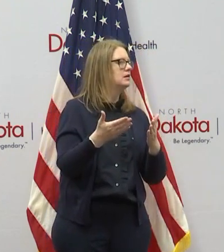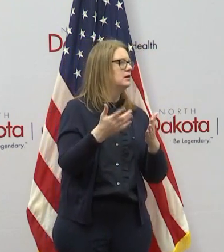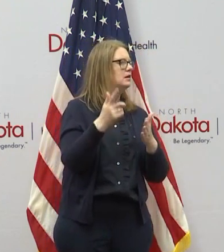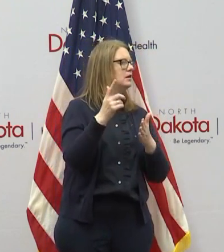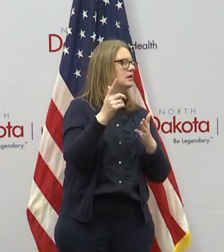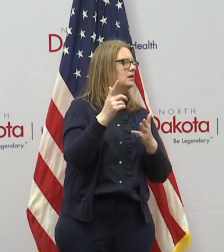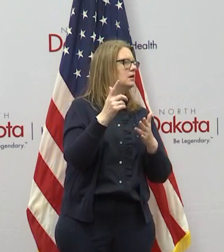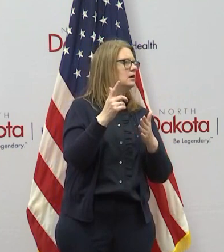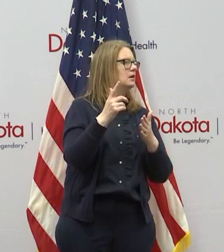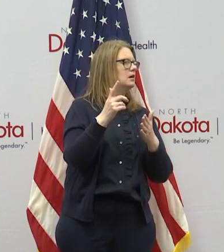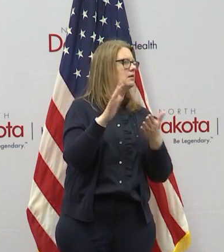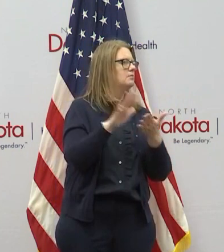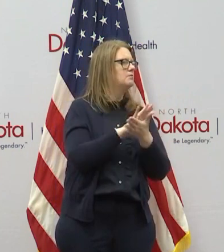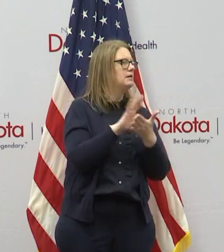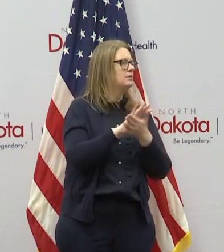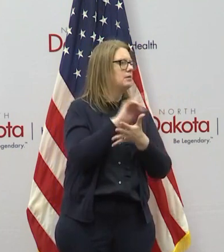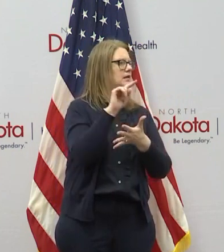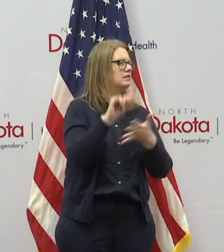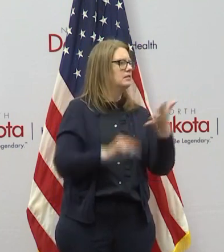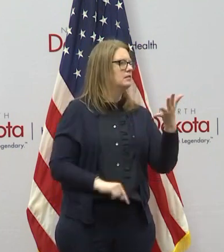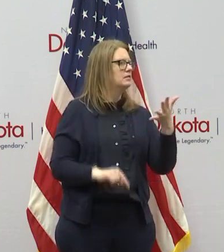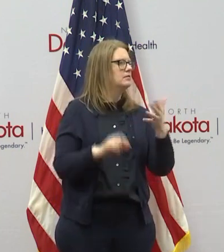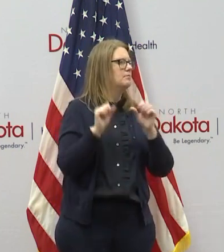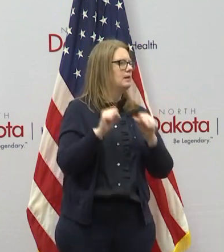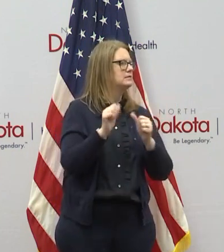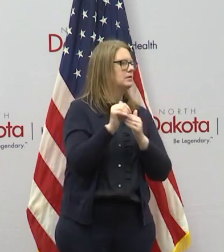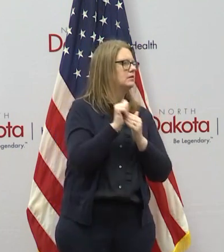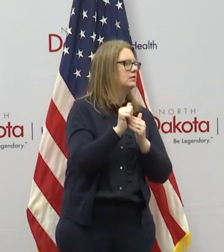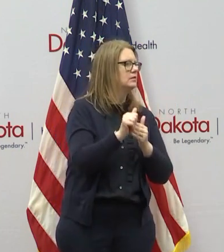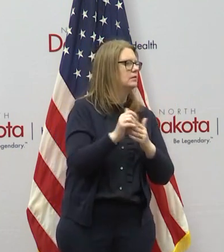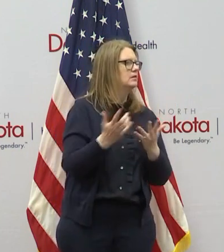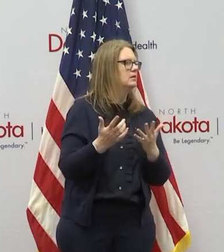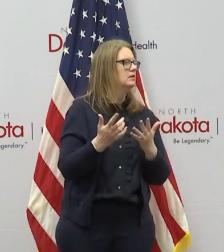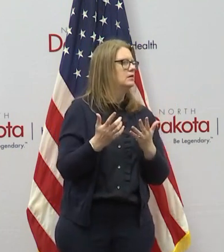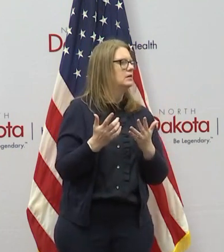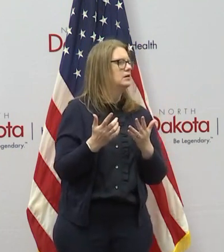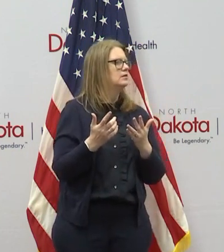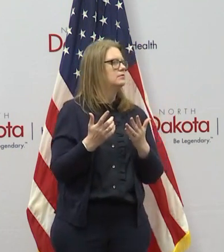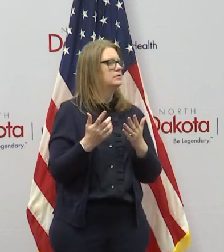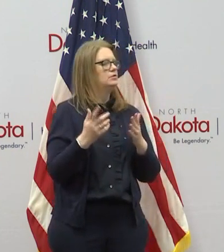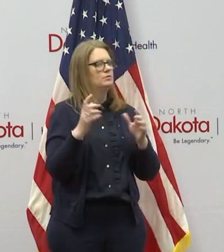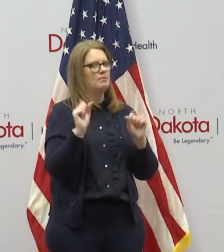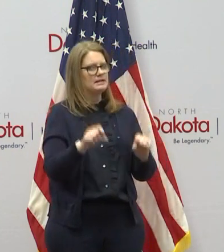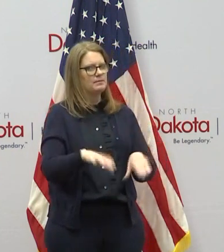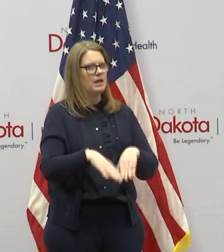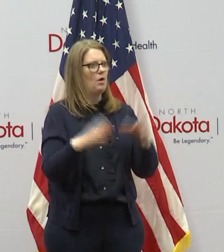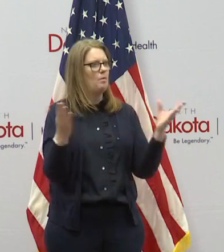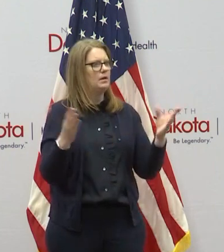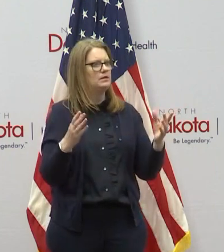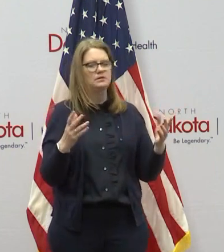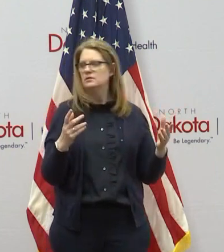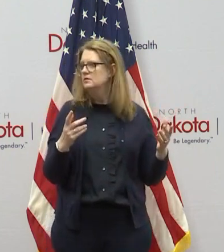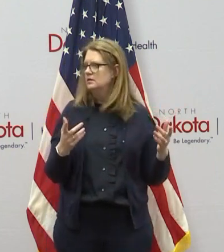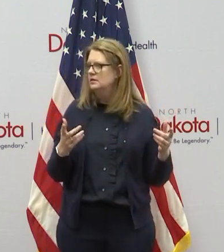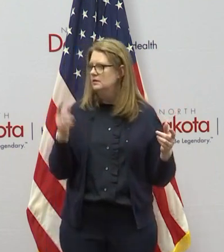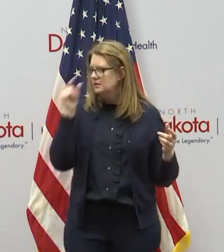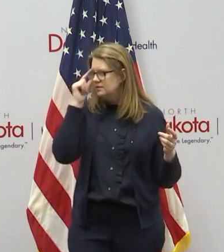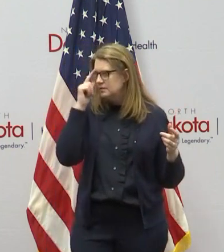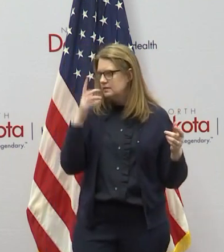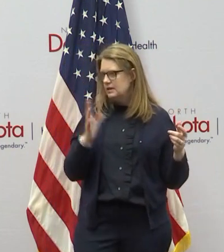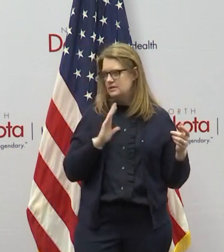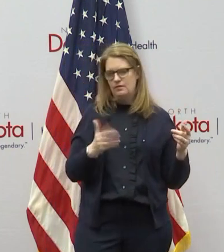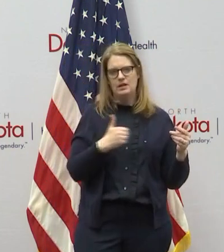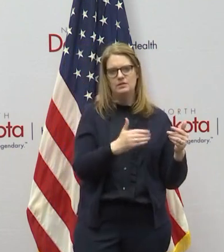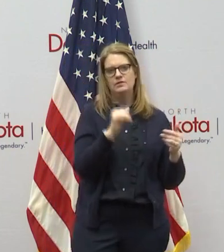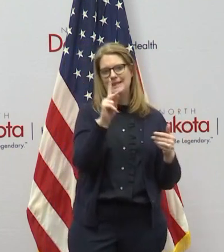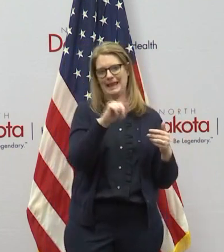of reopening just a few days ago. Wondering what those options or guidelines were. Well, I can maybe take this one if you want to, but